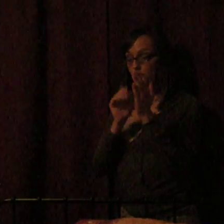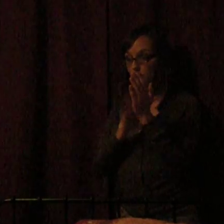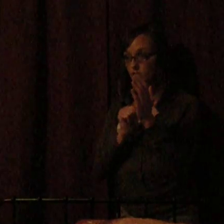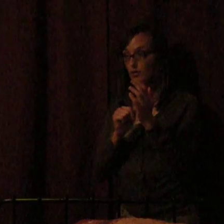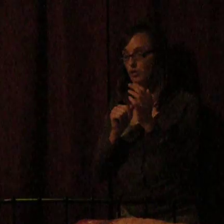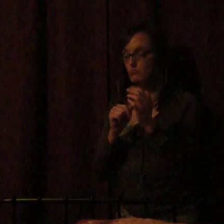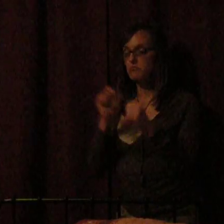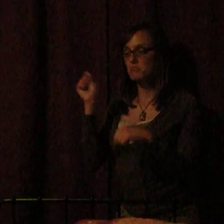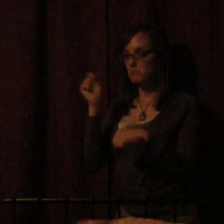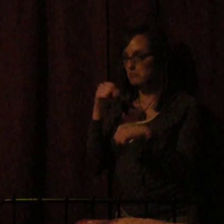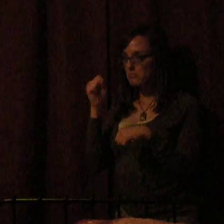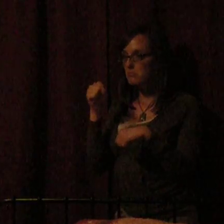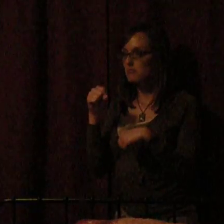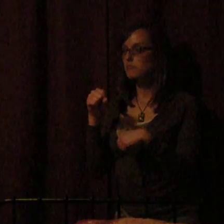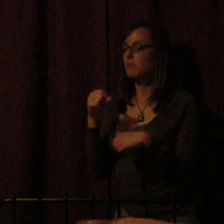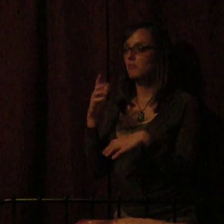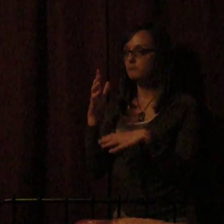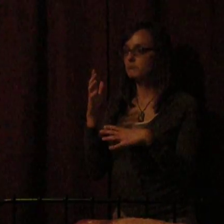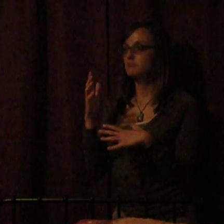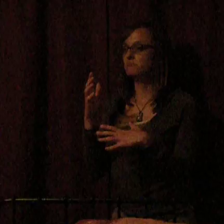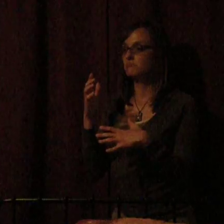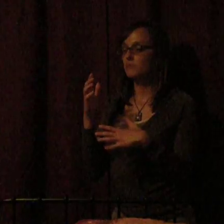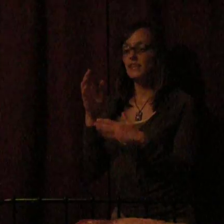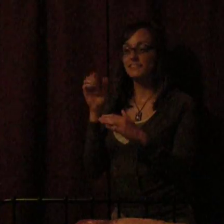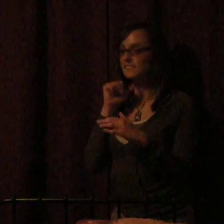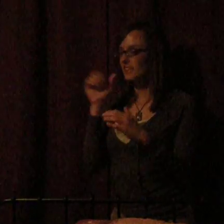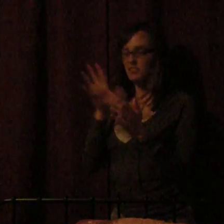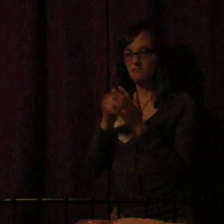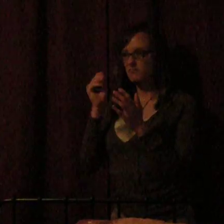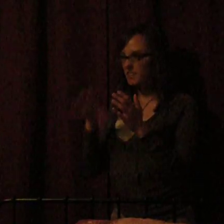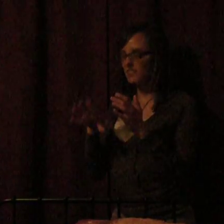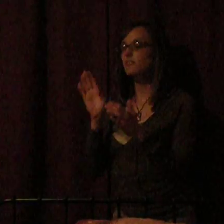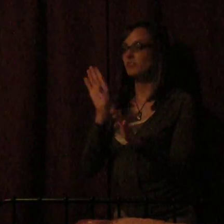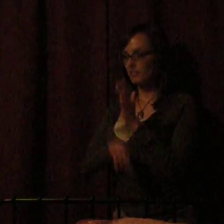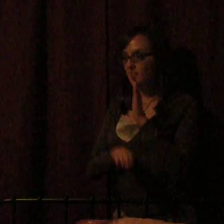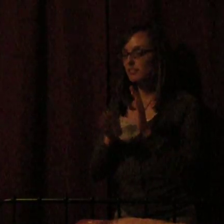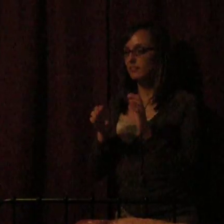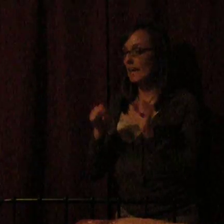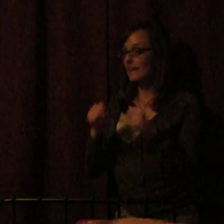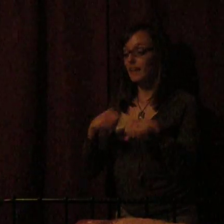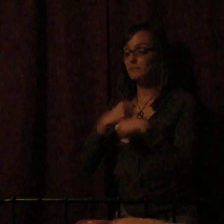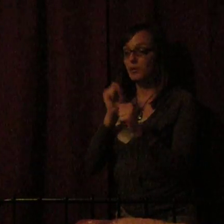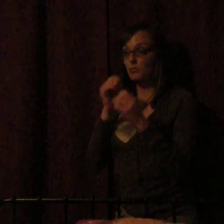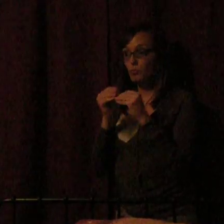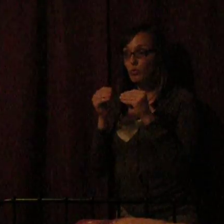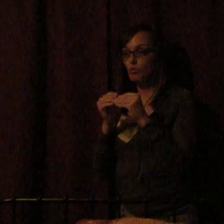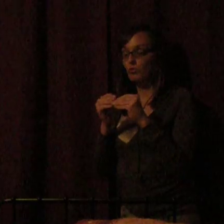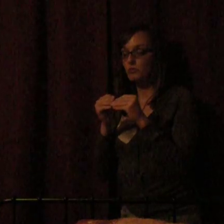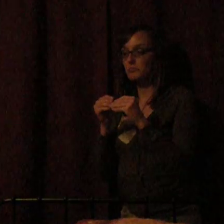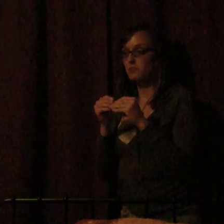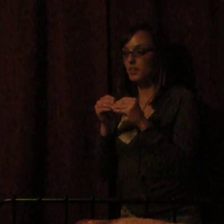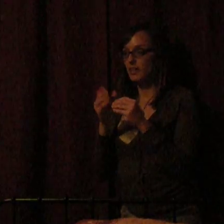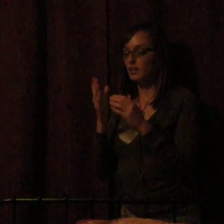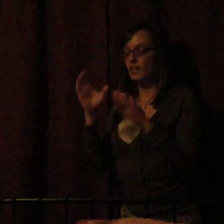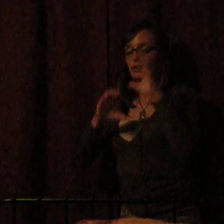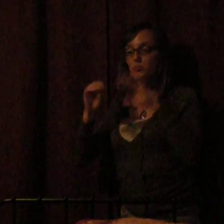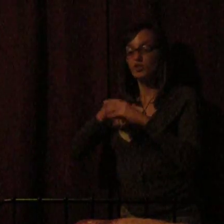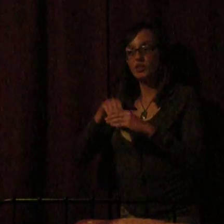It's reasonable enough that it could actually be scaled up. Think that the elements that are contained in this soap are